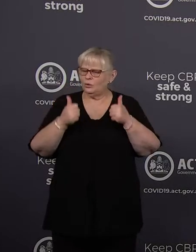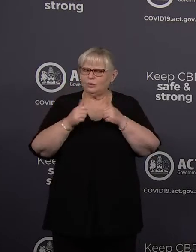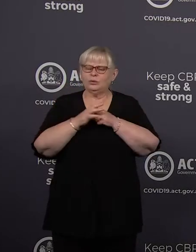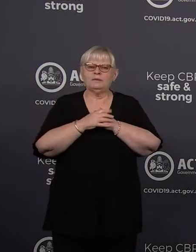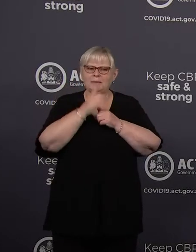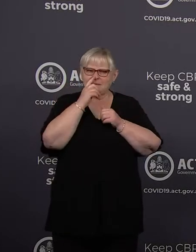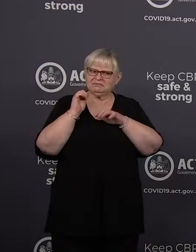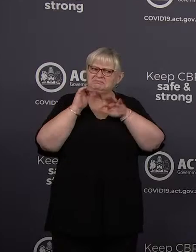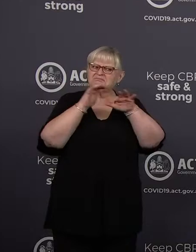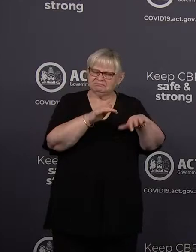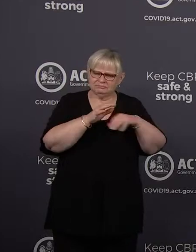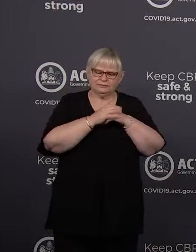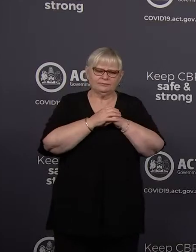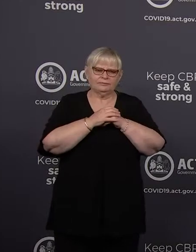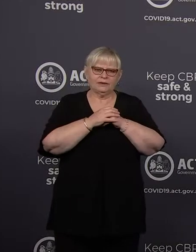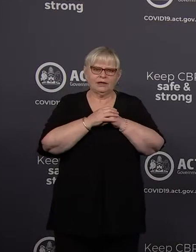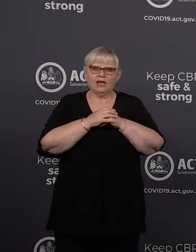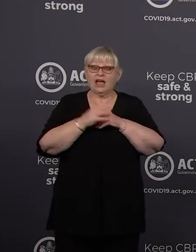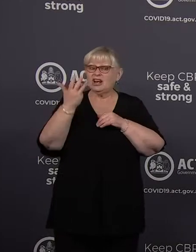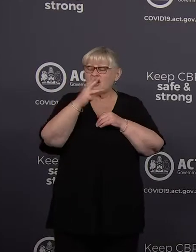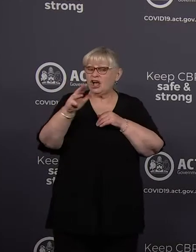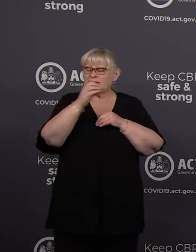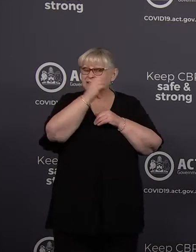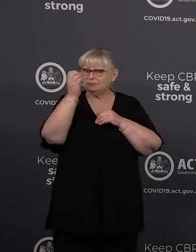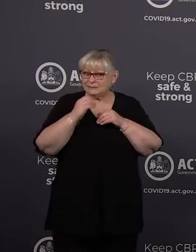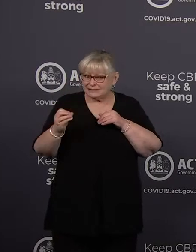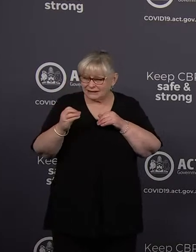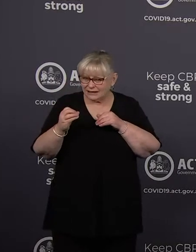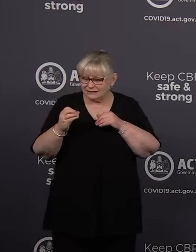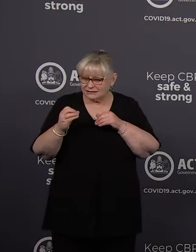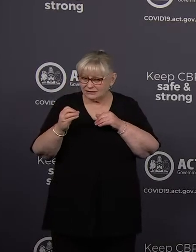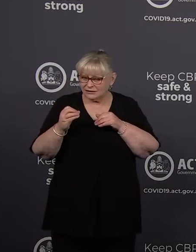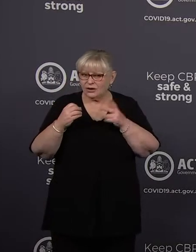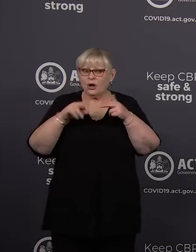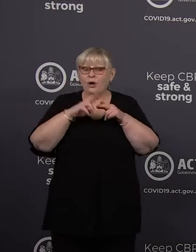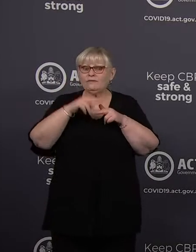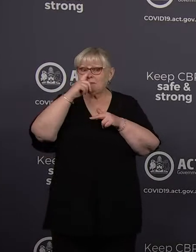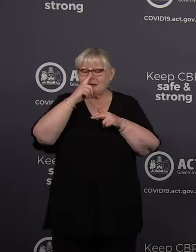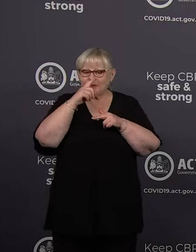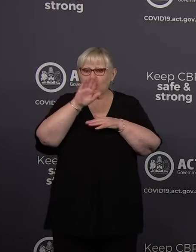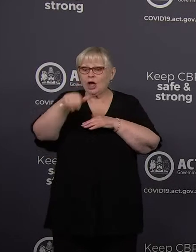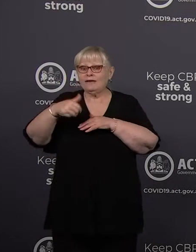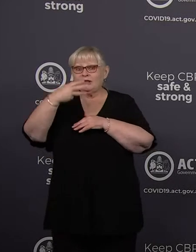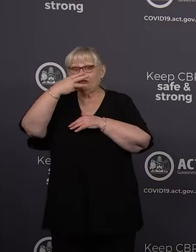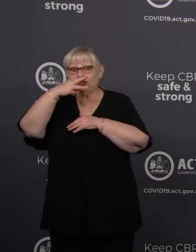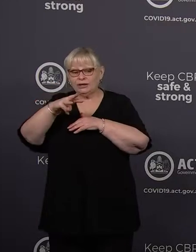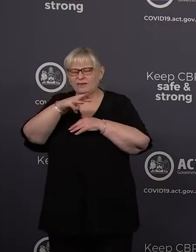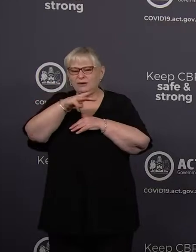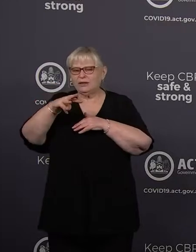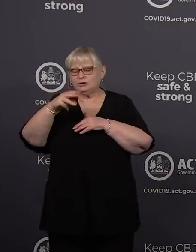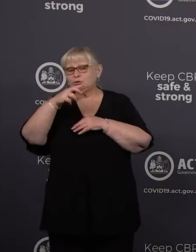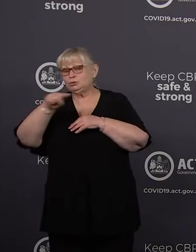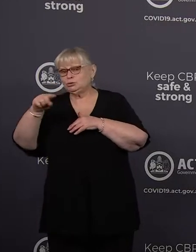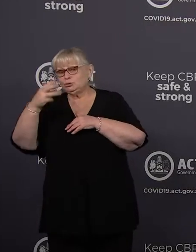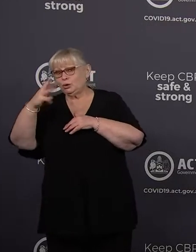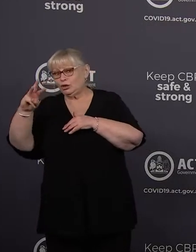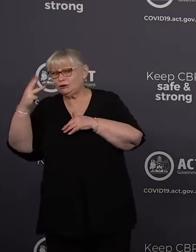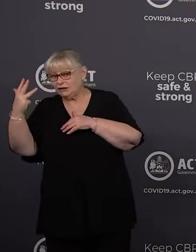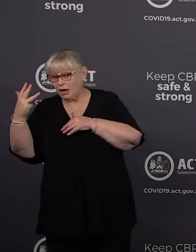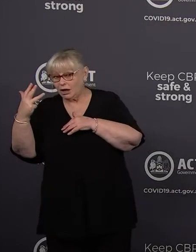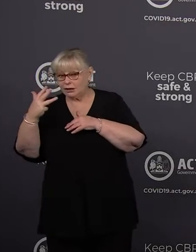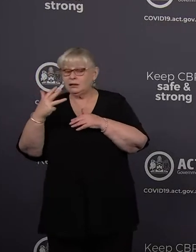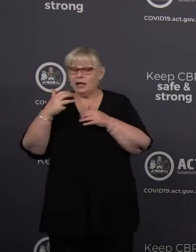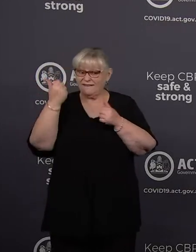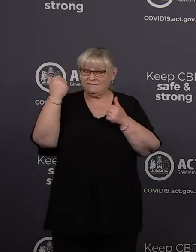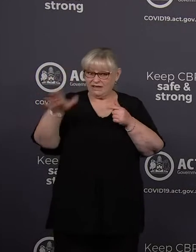I'm advised that 90% of the Territory's 30 to 39-year-olds have either received a first